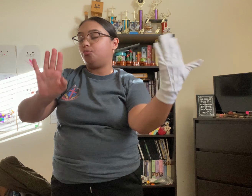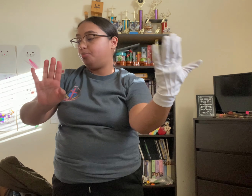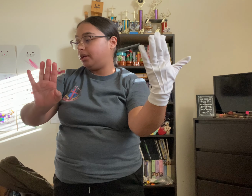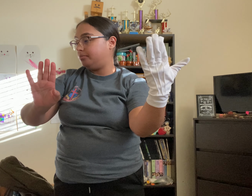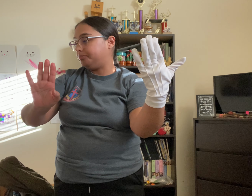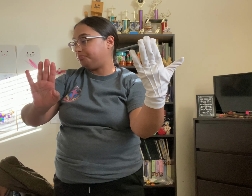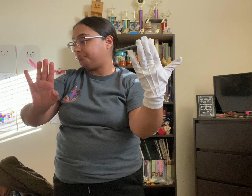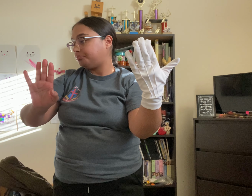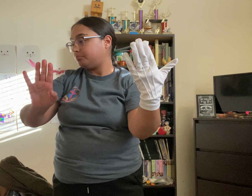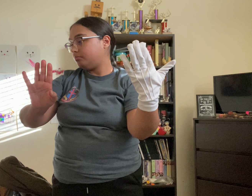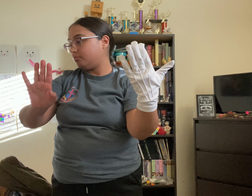open.